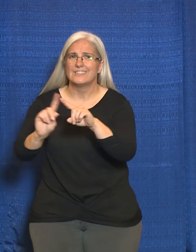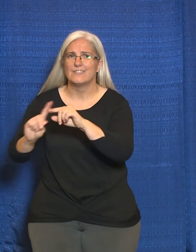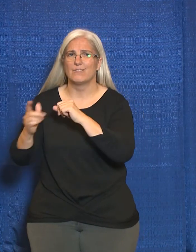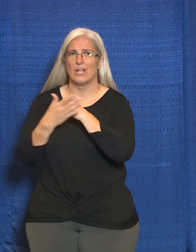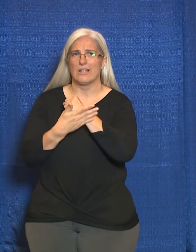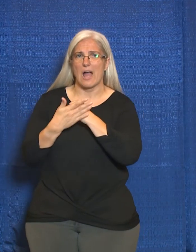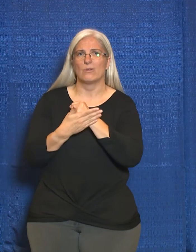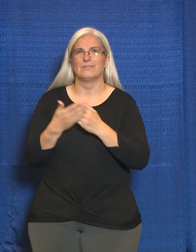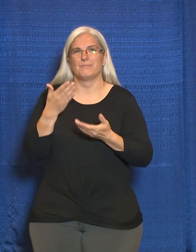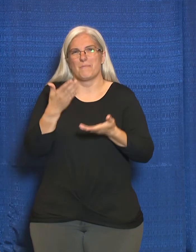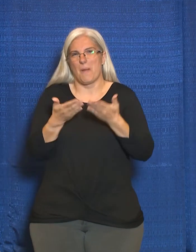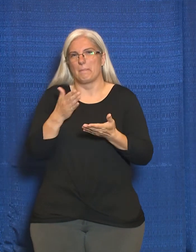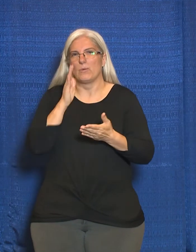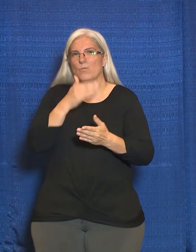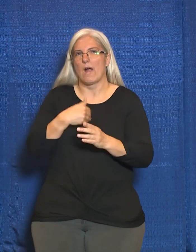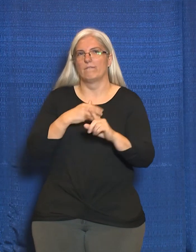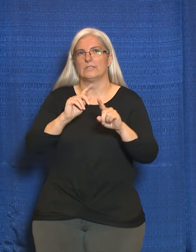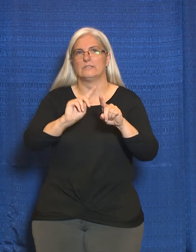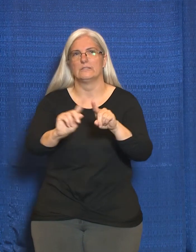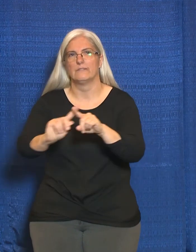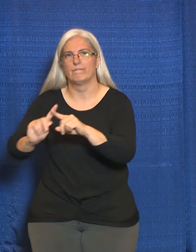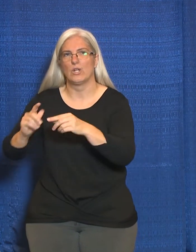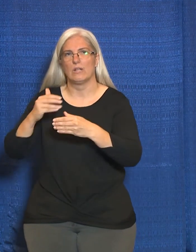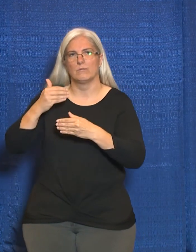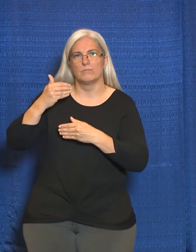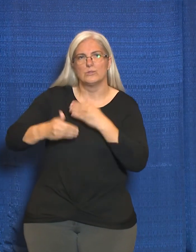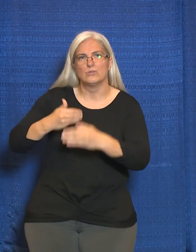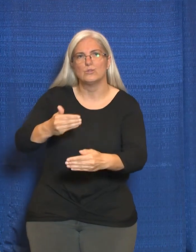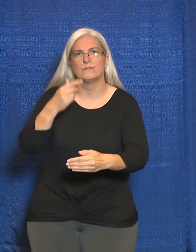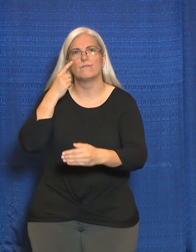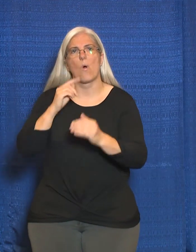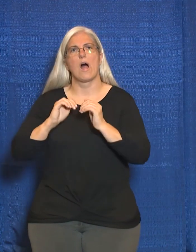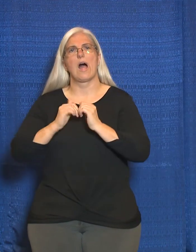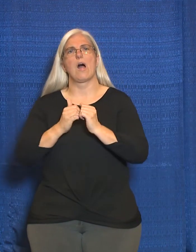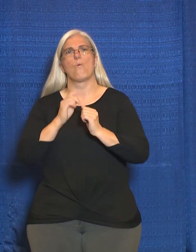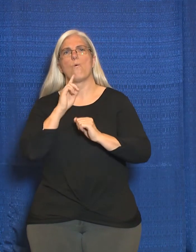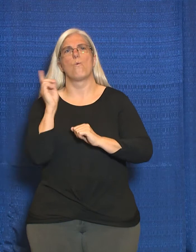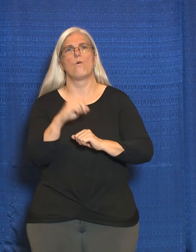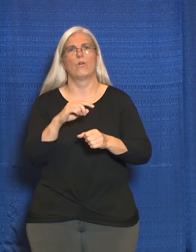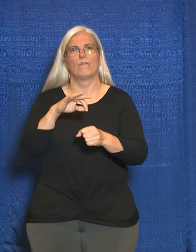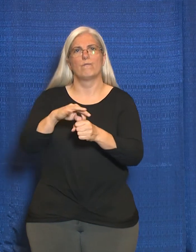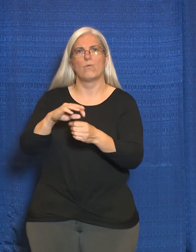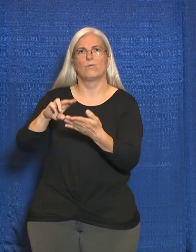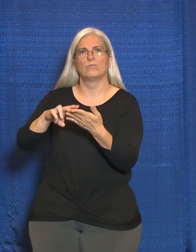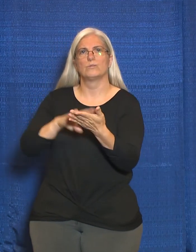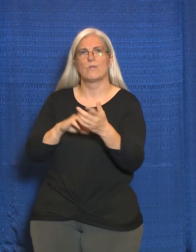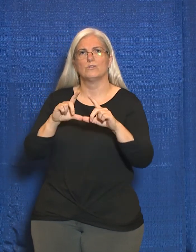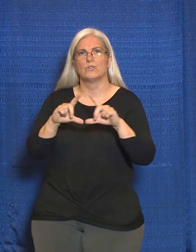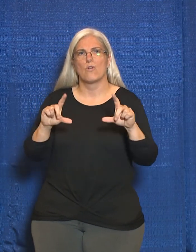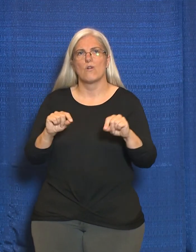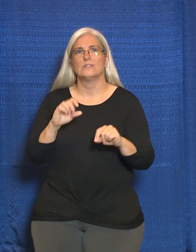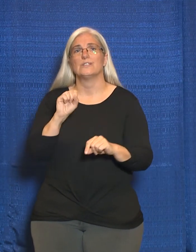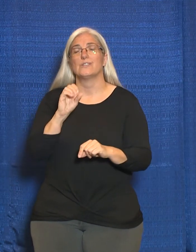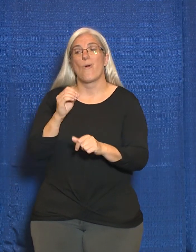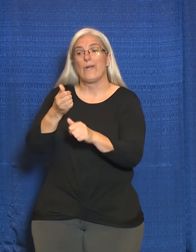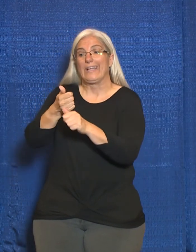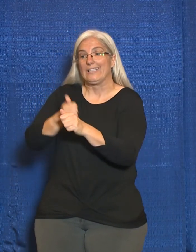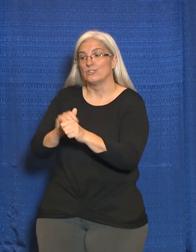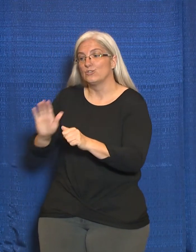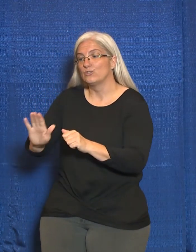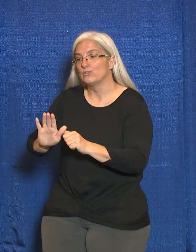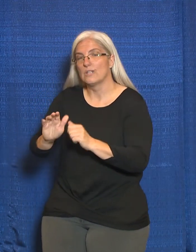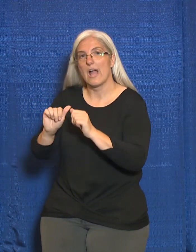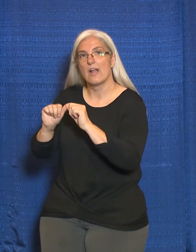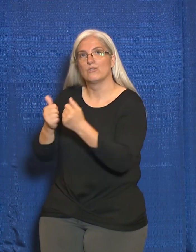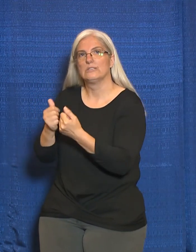Different counties may have different procedures for ordering VRCs, so each VRA should establish a relationship with their county